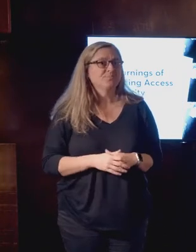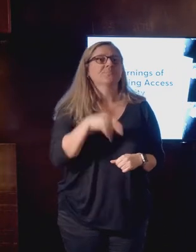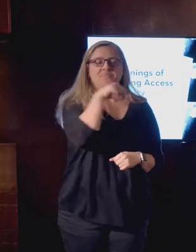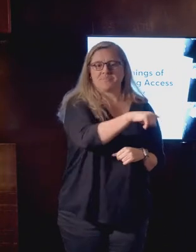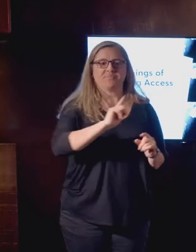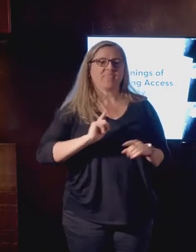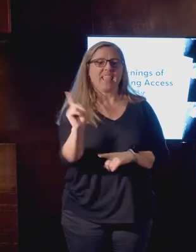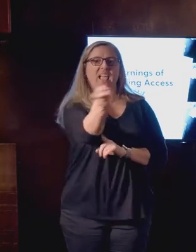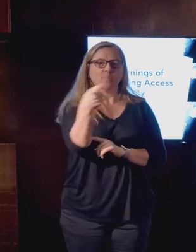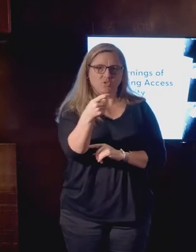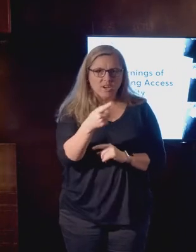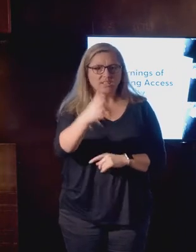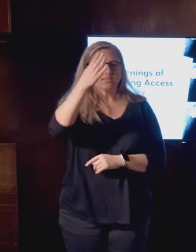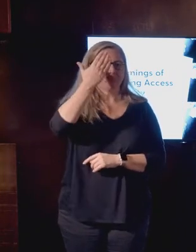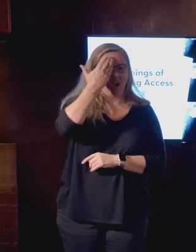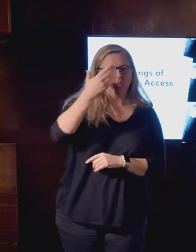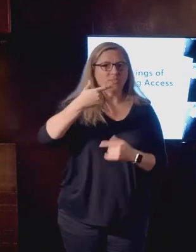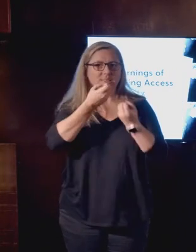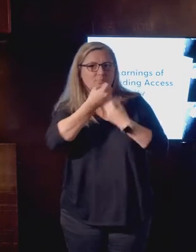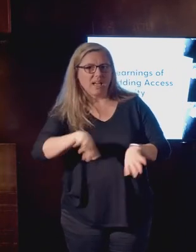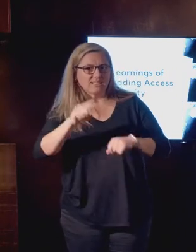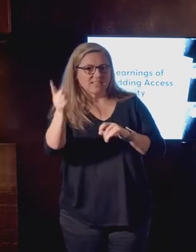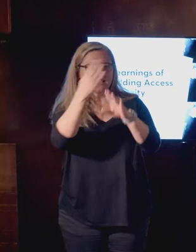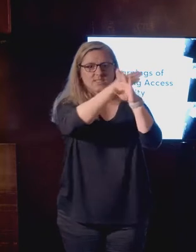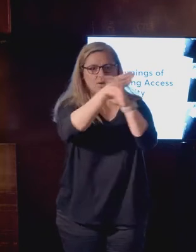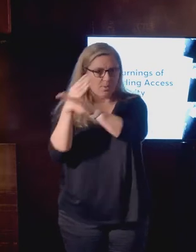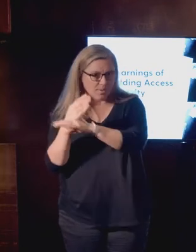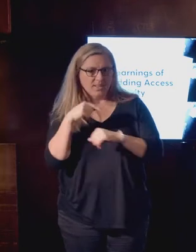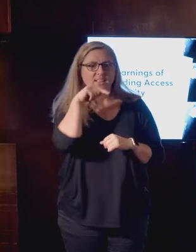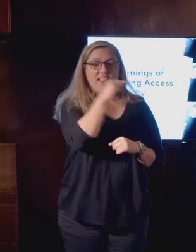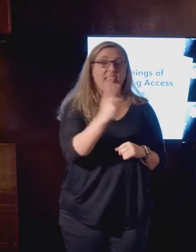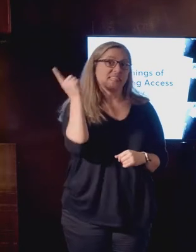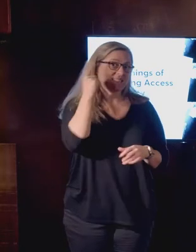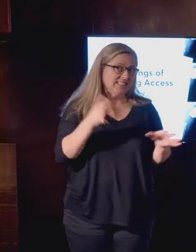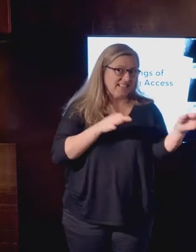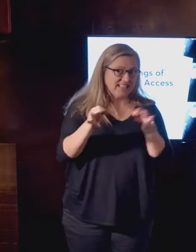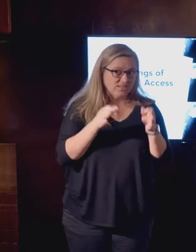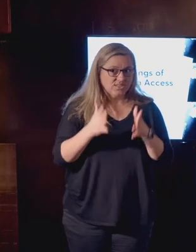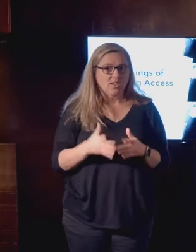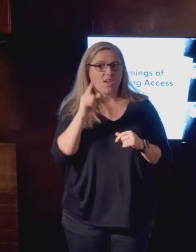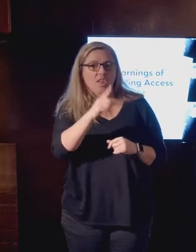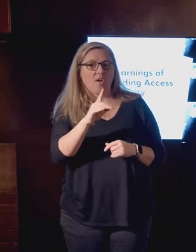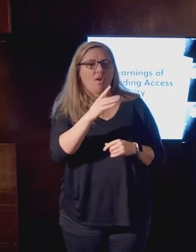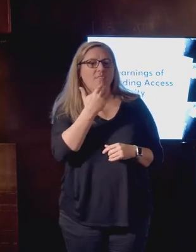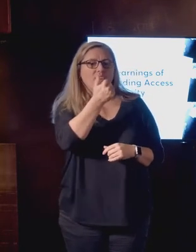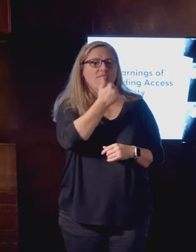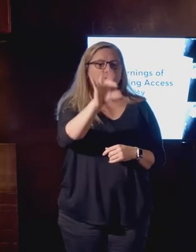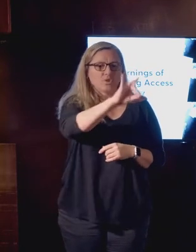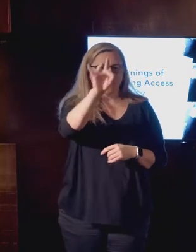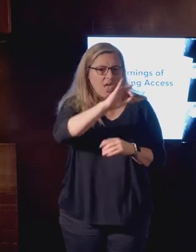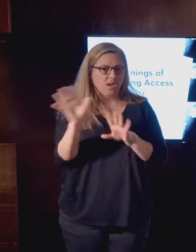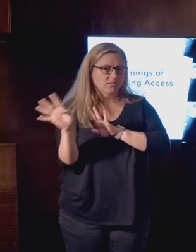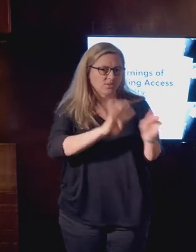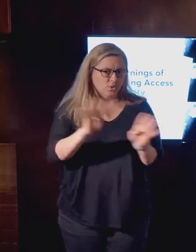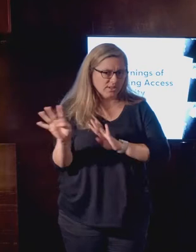Captain Hook's Pirate Party at the Sydney Opera House and was sound designer for the Flying Fruit Fly Circus award-winning production Junk. Beck is currently